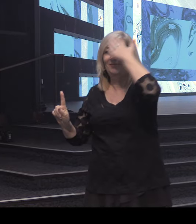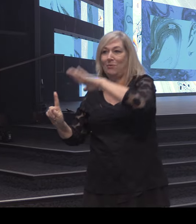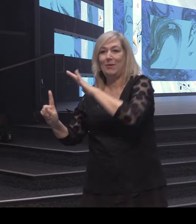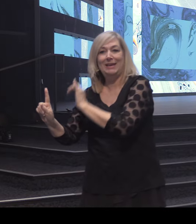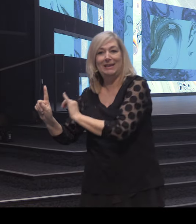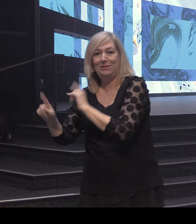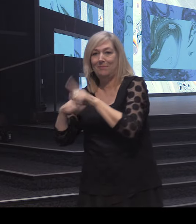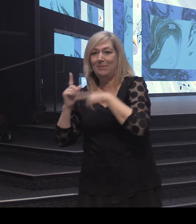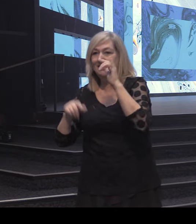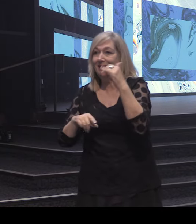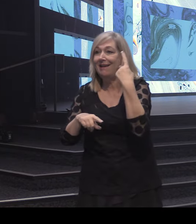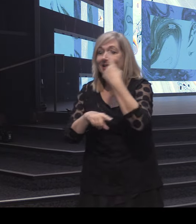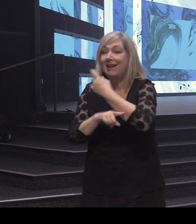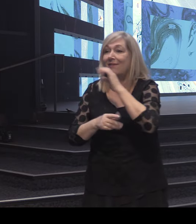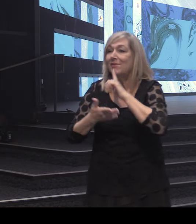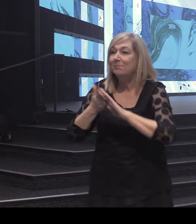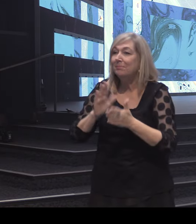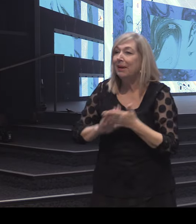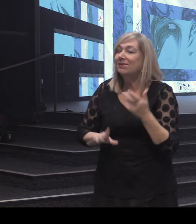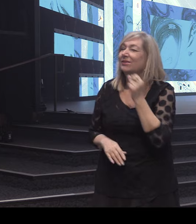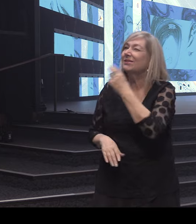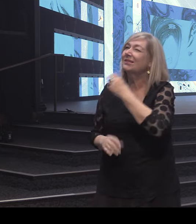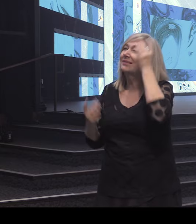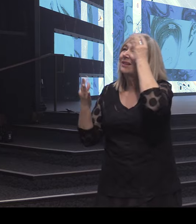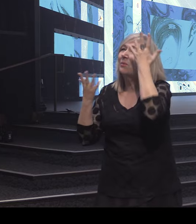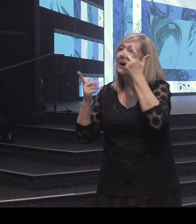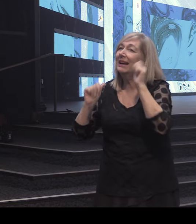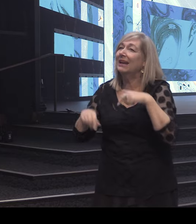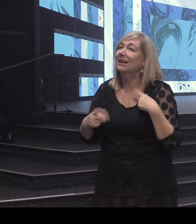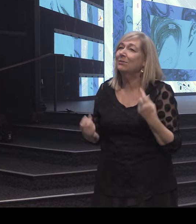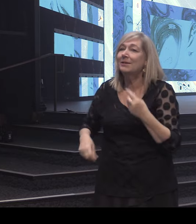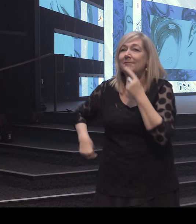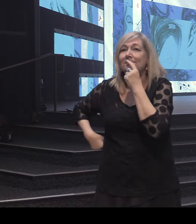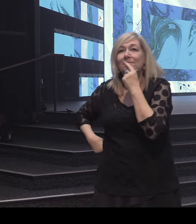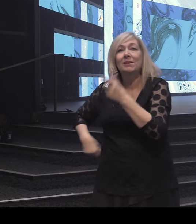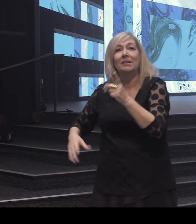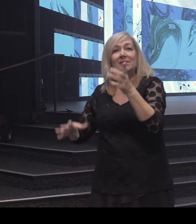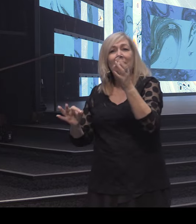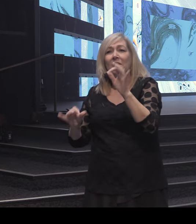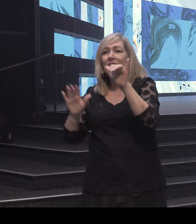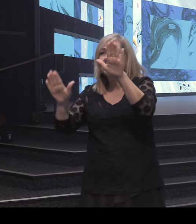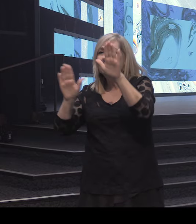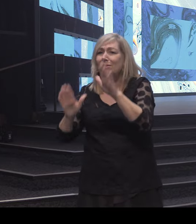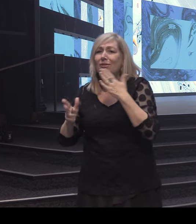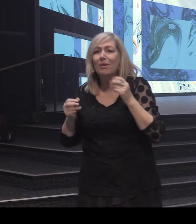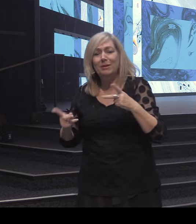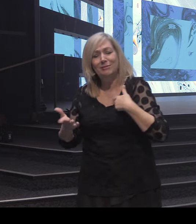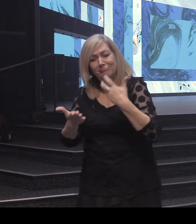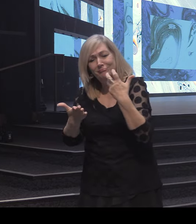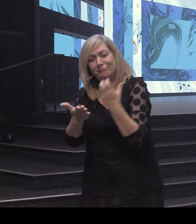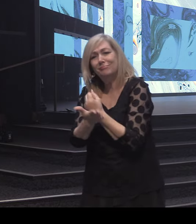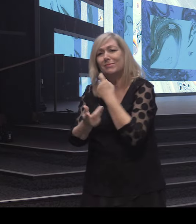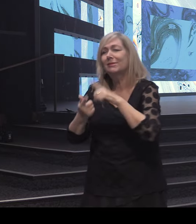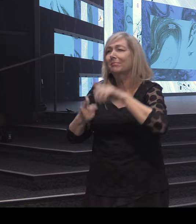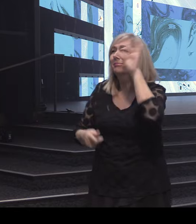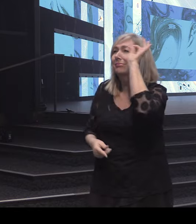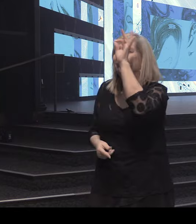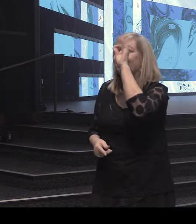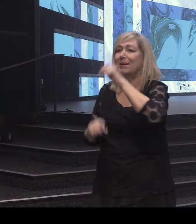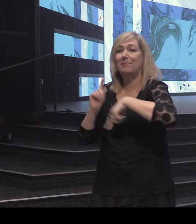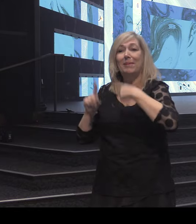it existed. But she thought, this is a great excuse for me to preach the gospel of Jesus. She went up to